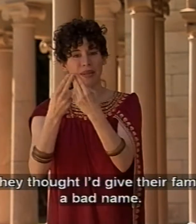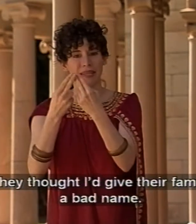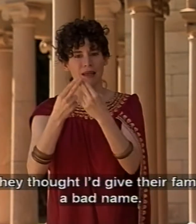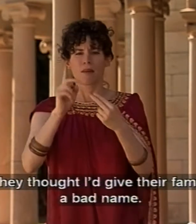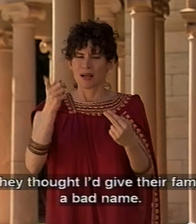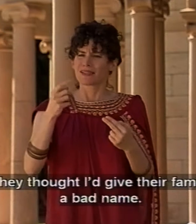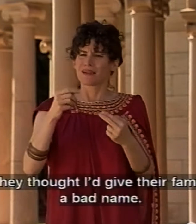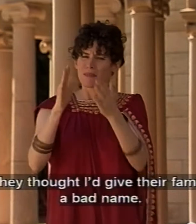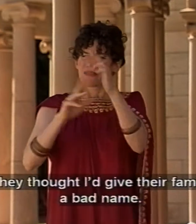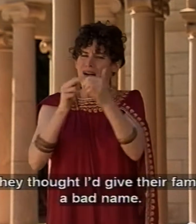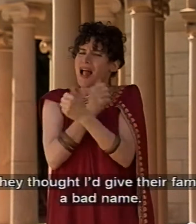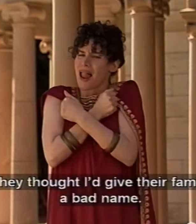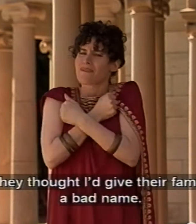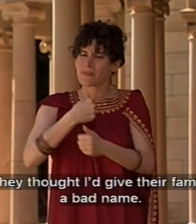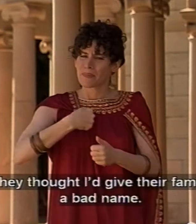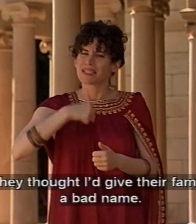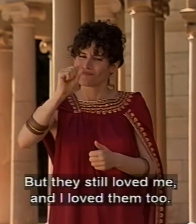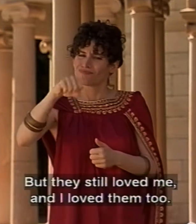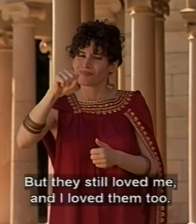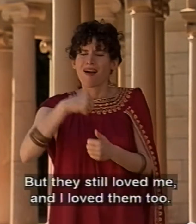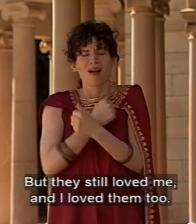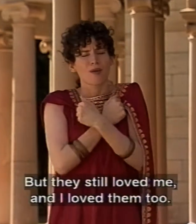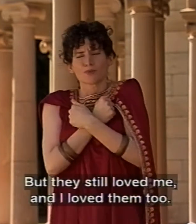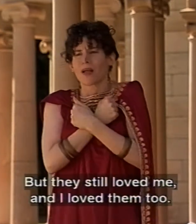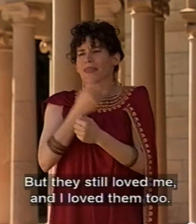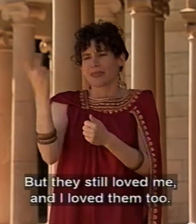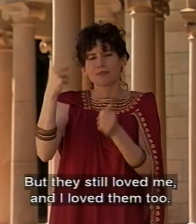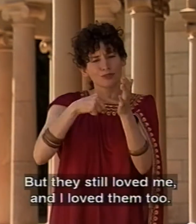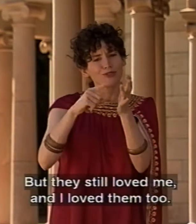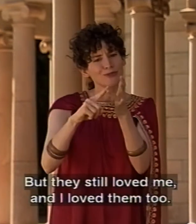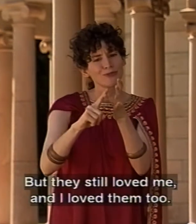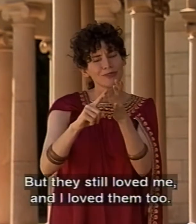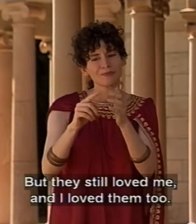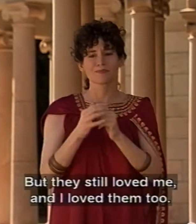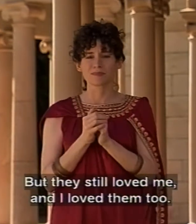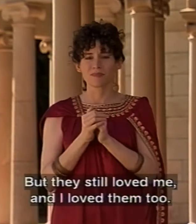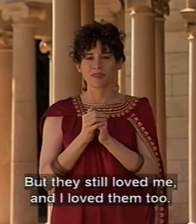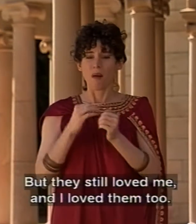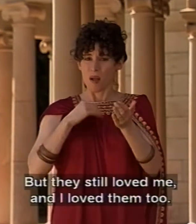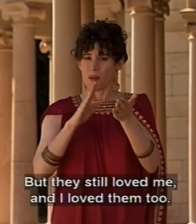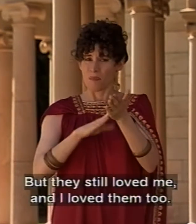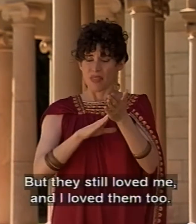their family a bad name, but they still loved me, and I loved them too.